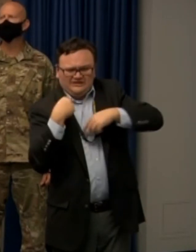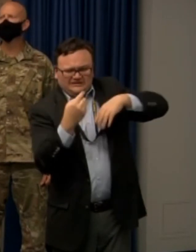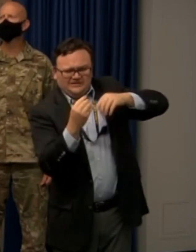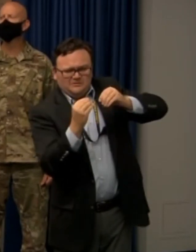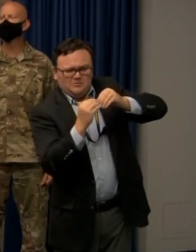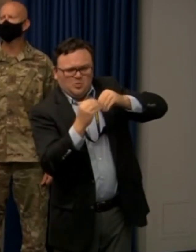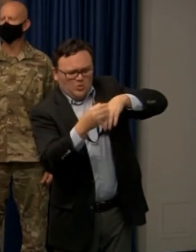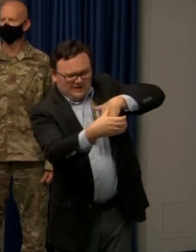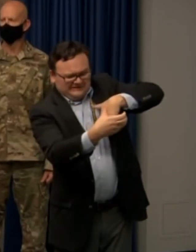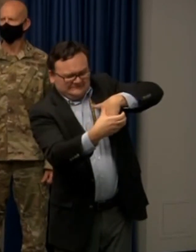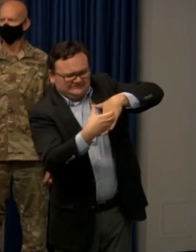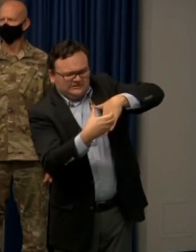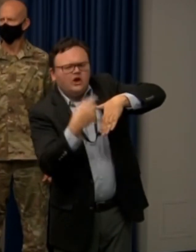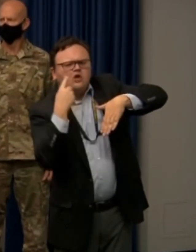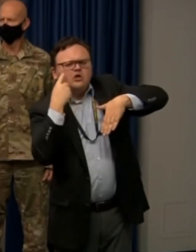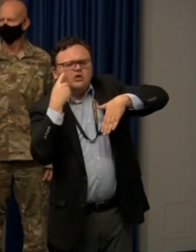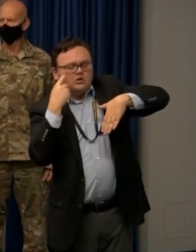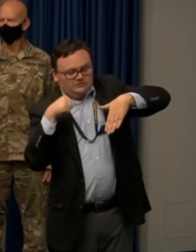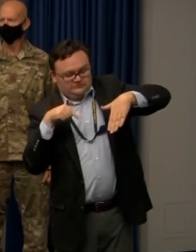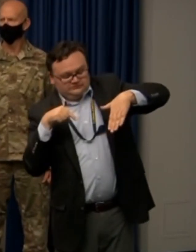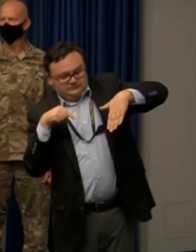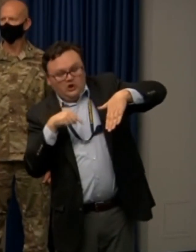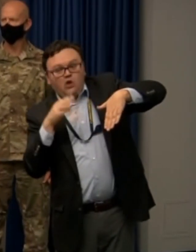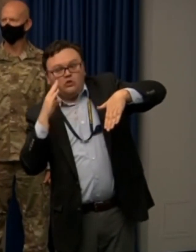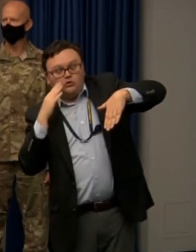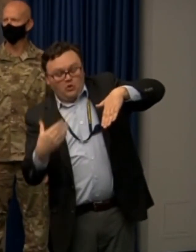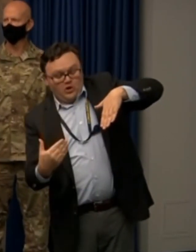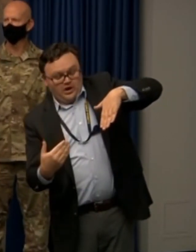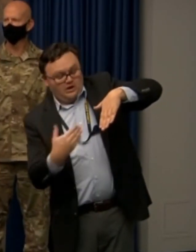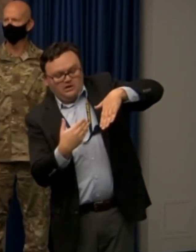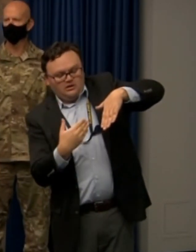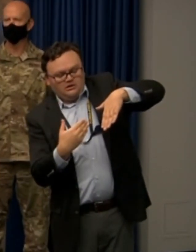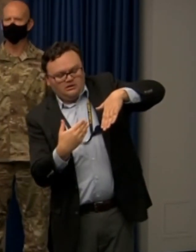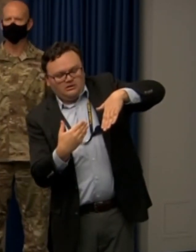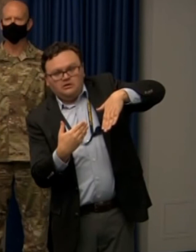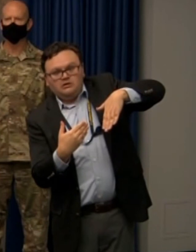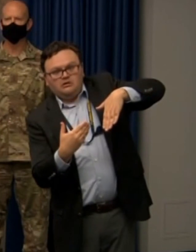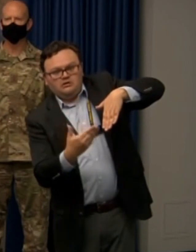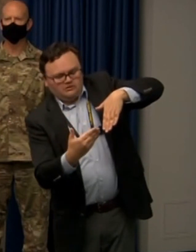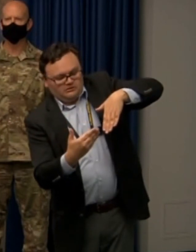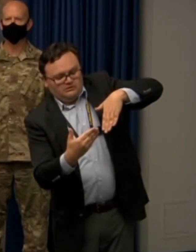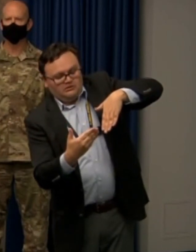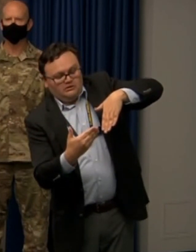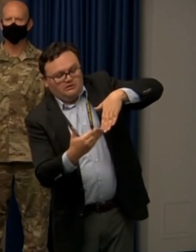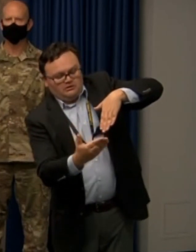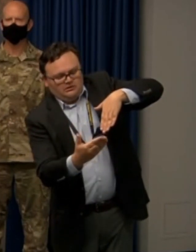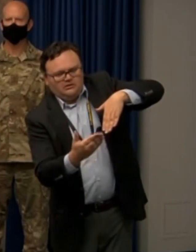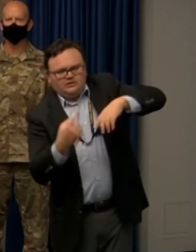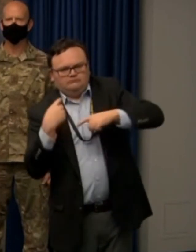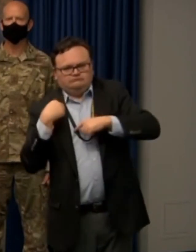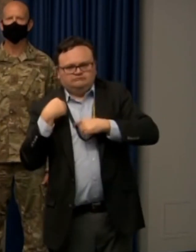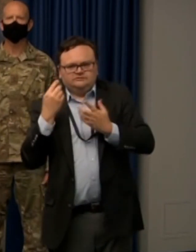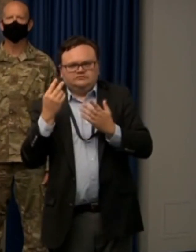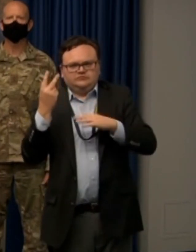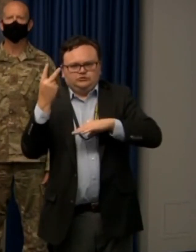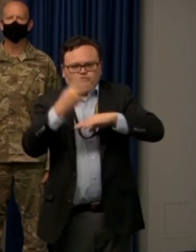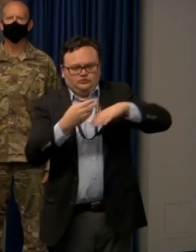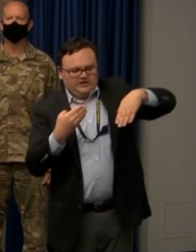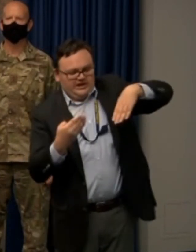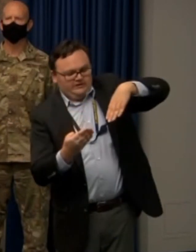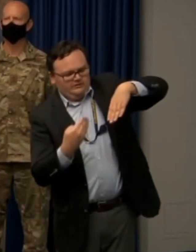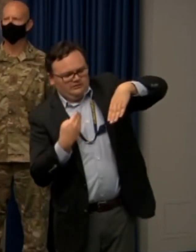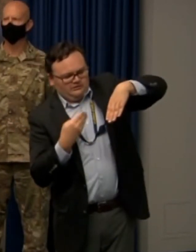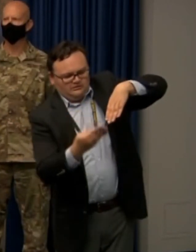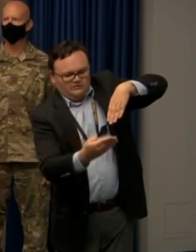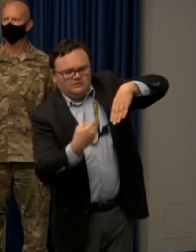had initially been on the Gulf of Mexico even, and then they moved it back over. That's probably within 2 days. It's moved all the way over. So that's just how